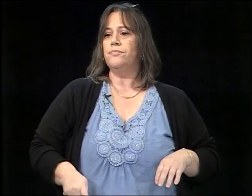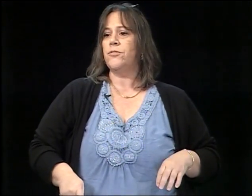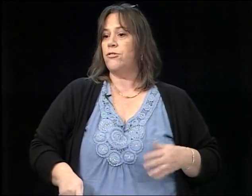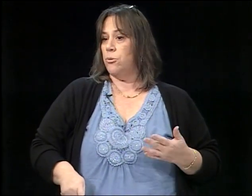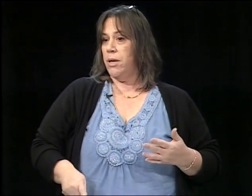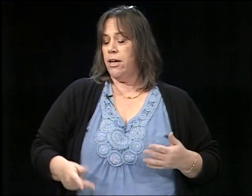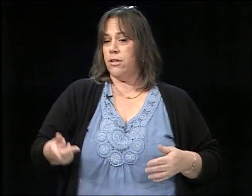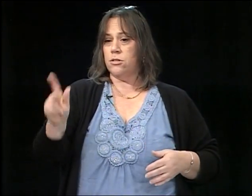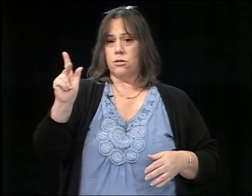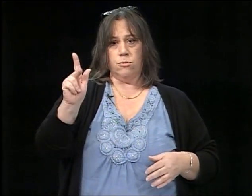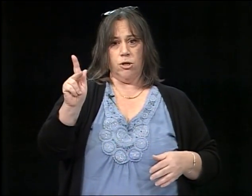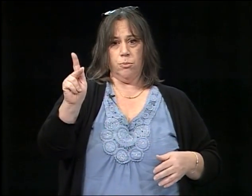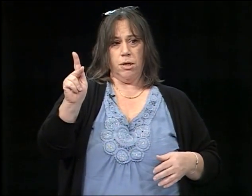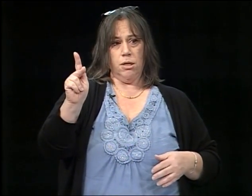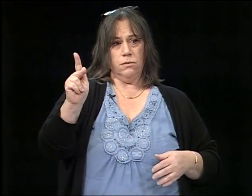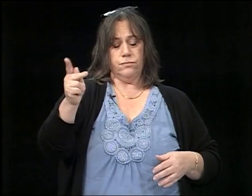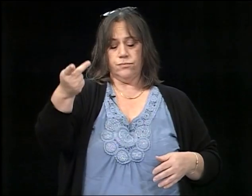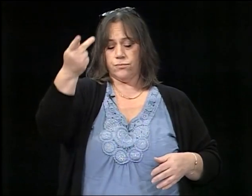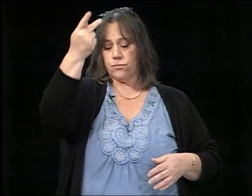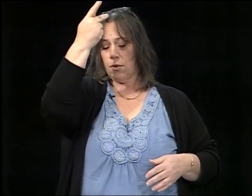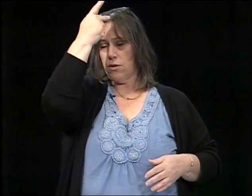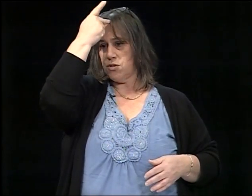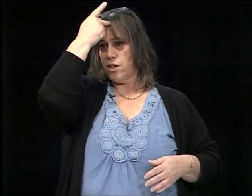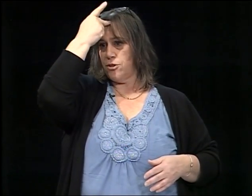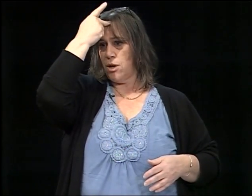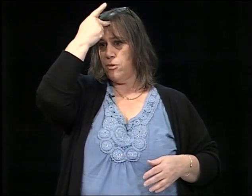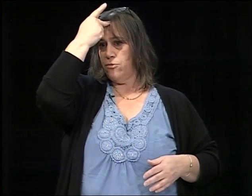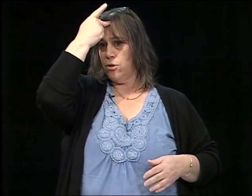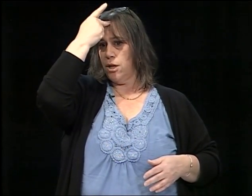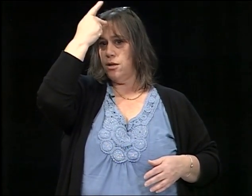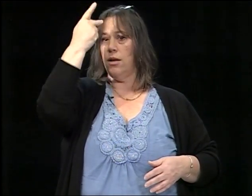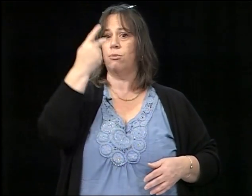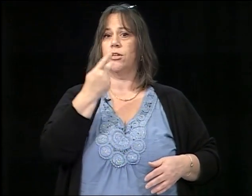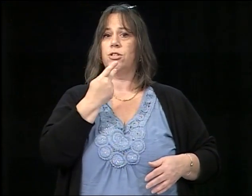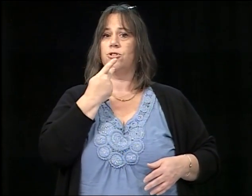For your parents, you make your P, start at the top of your forehead, and bring it to your chin.